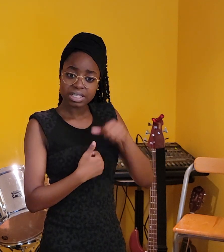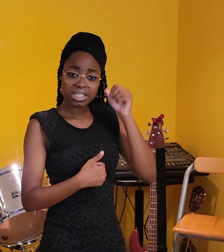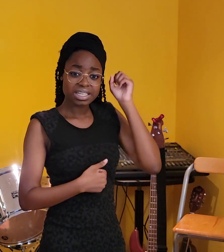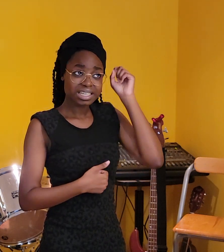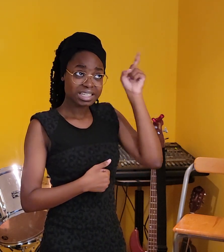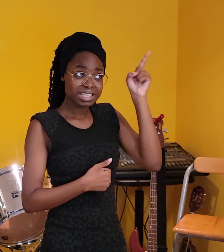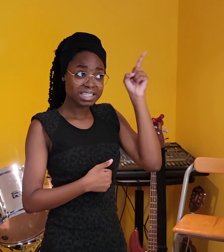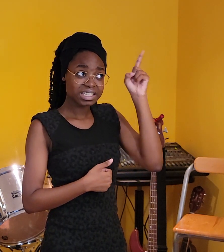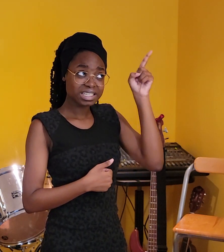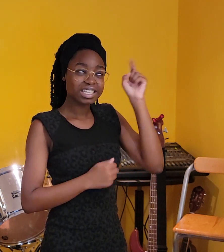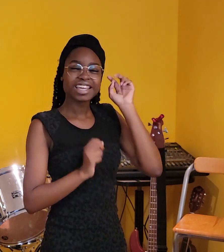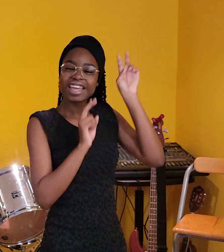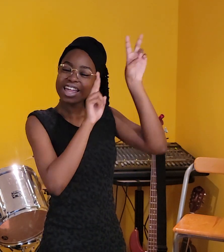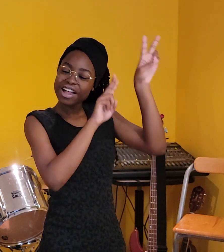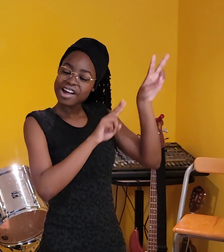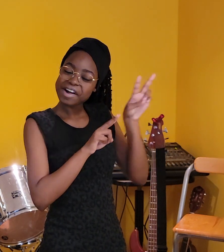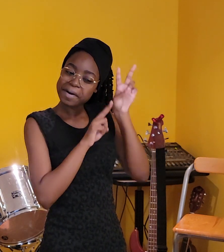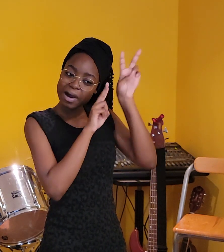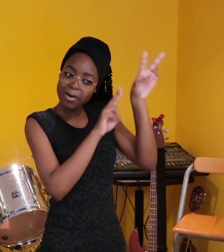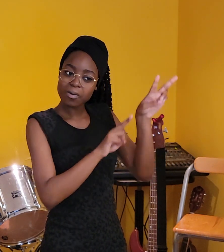He is the hallowed one.